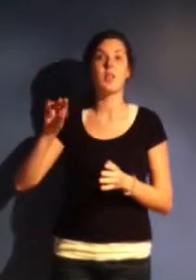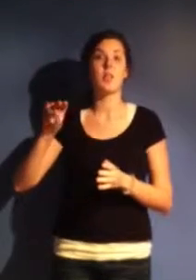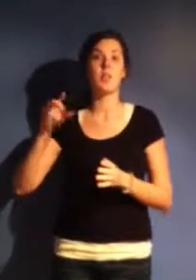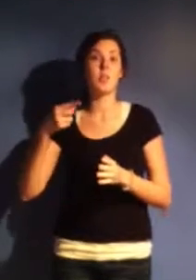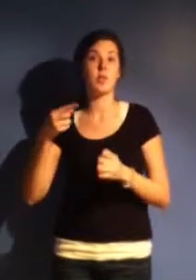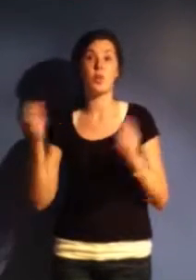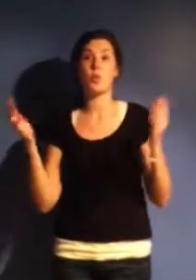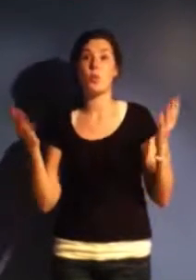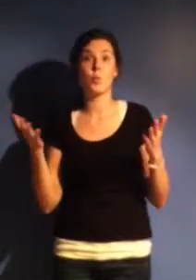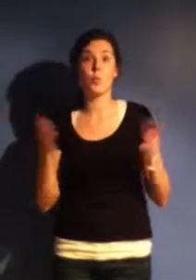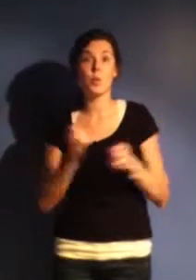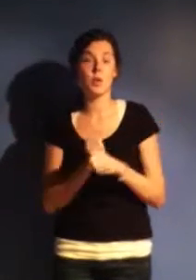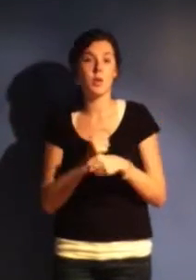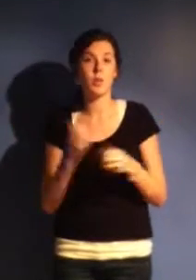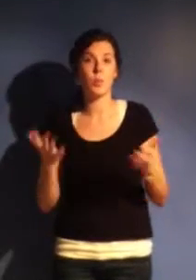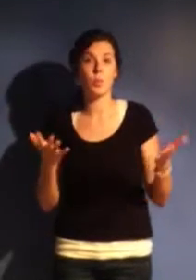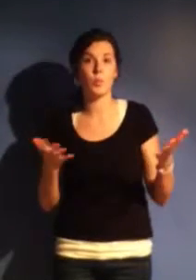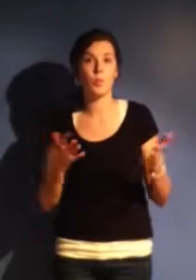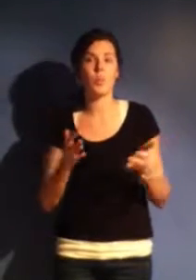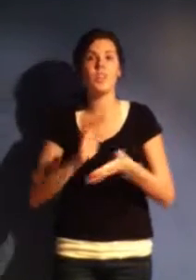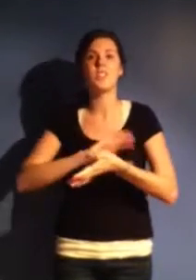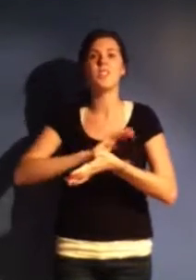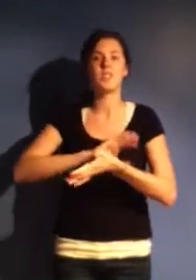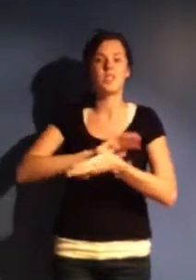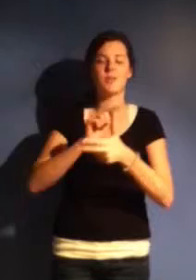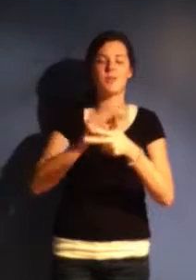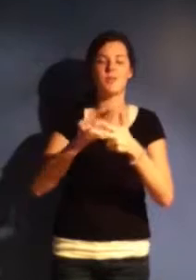The first cheese is a feta cheese. You'll need 1